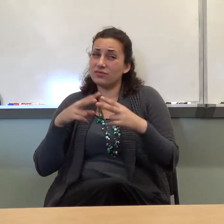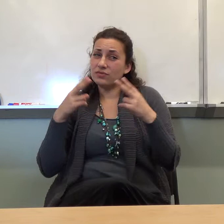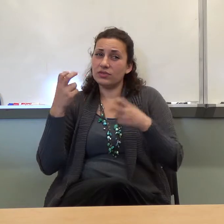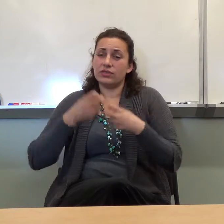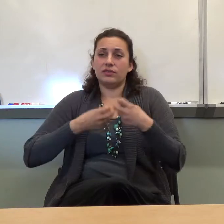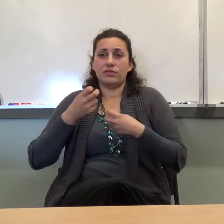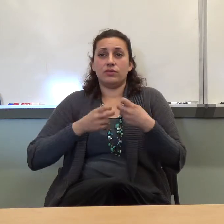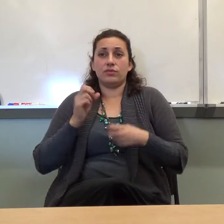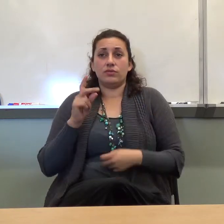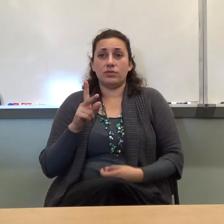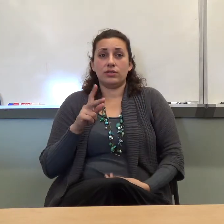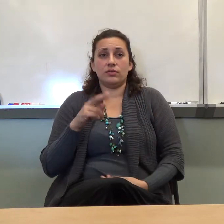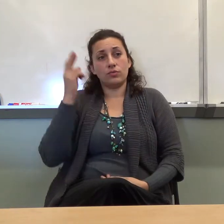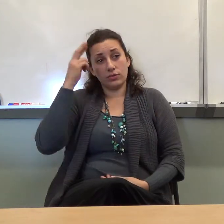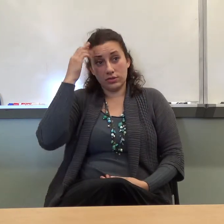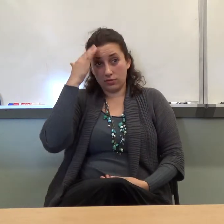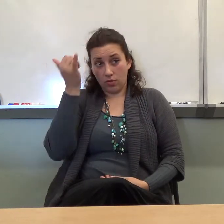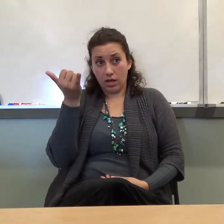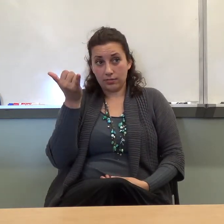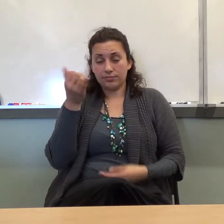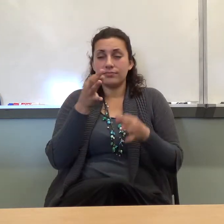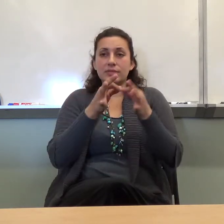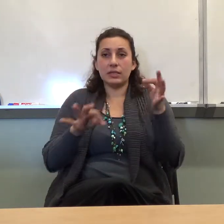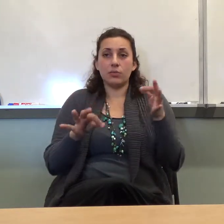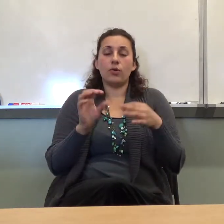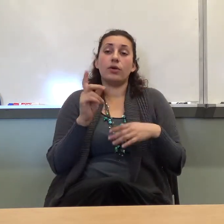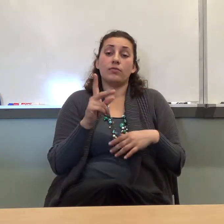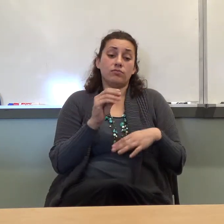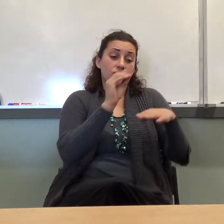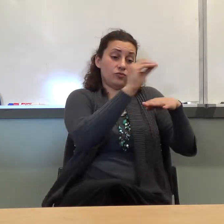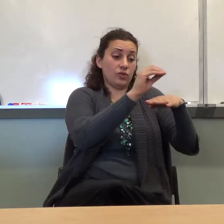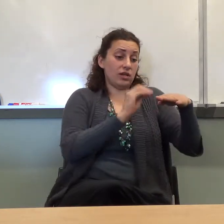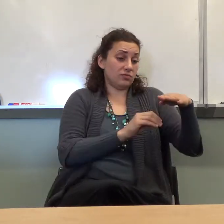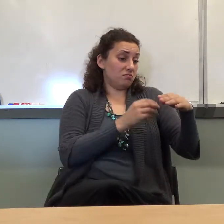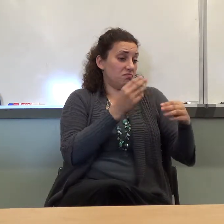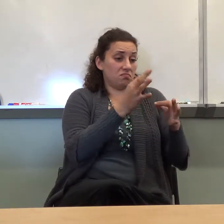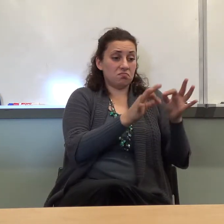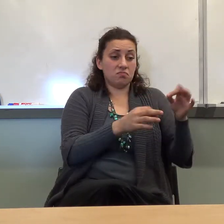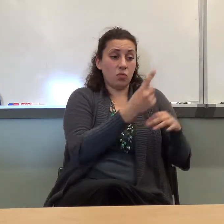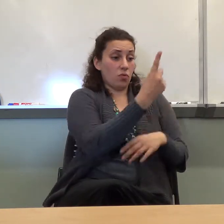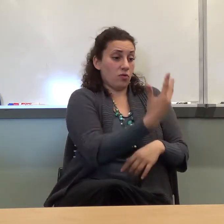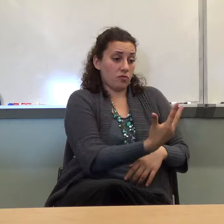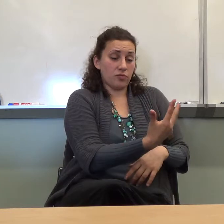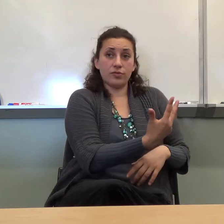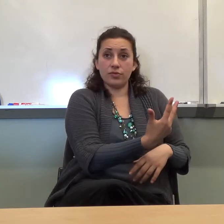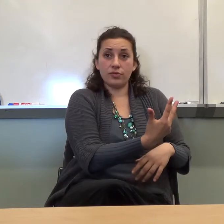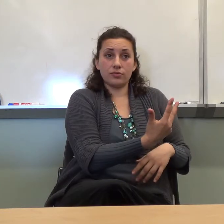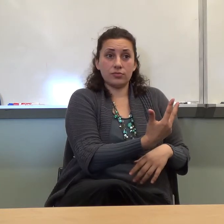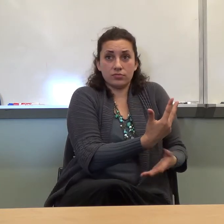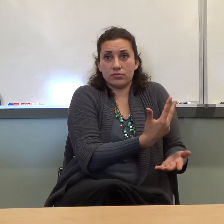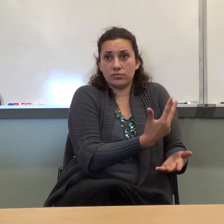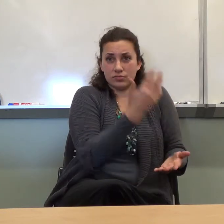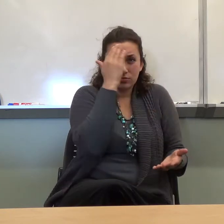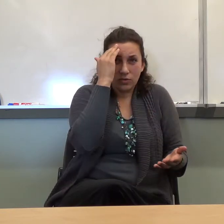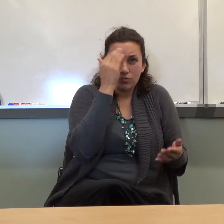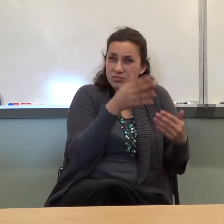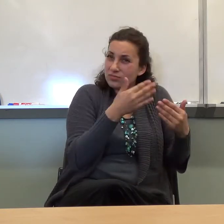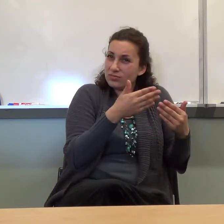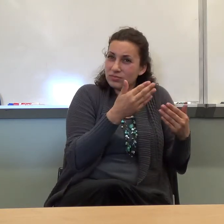And the reason is simple. You can have a fraction as simple as 1/3. I mean, really, we've calculated with that many, many times in our